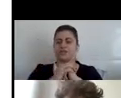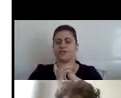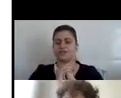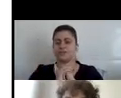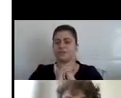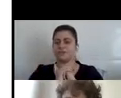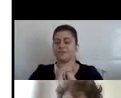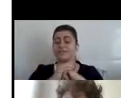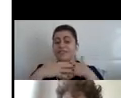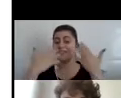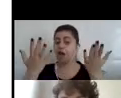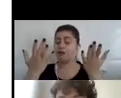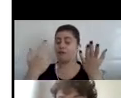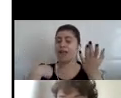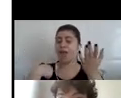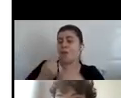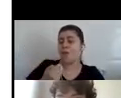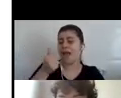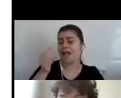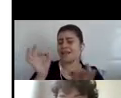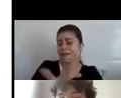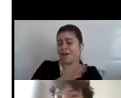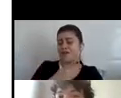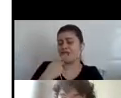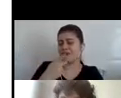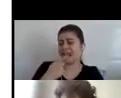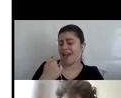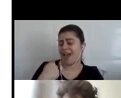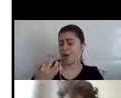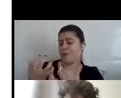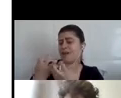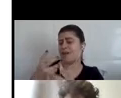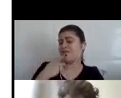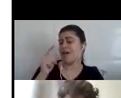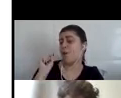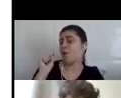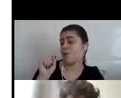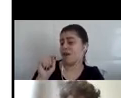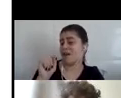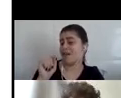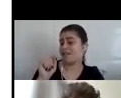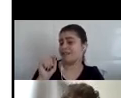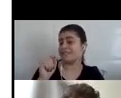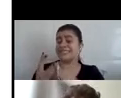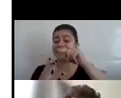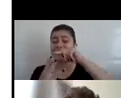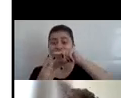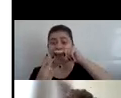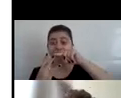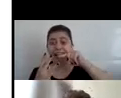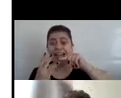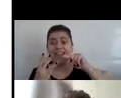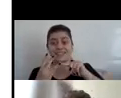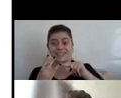mention three practices that in a way we have many more, but we decided to have, let's say, are represented